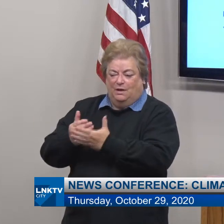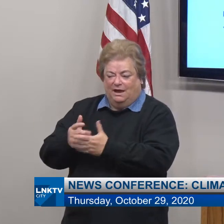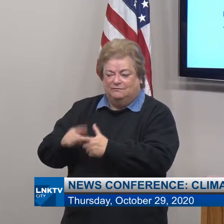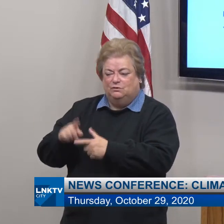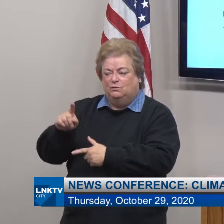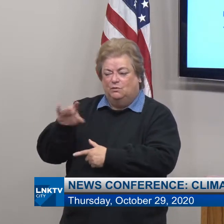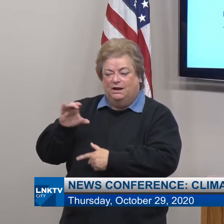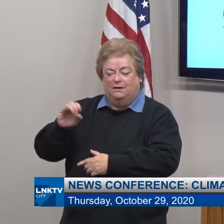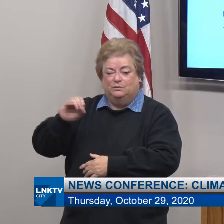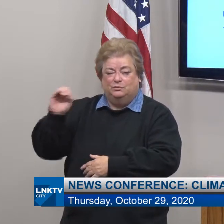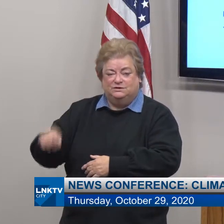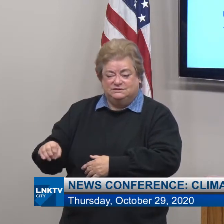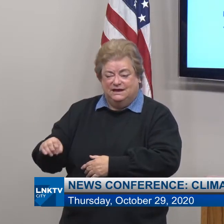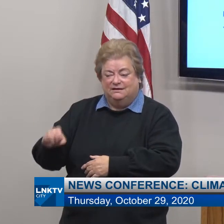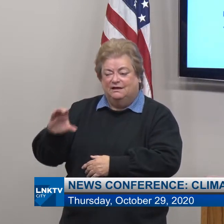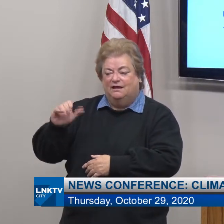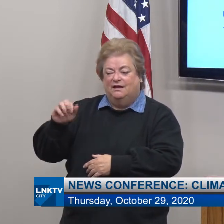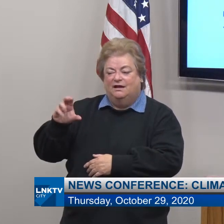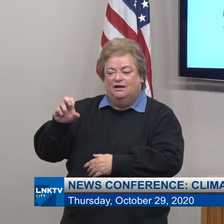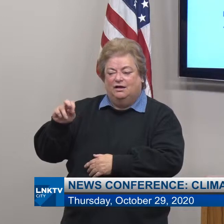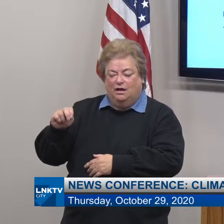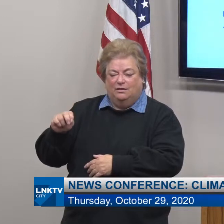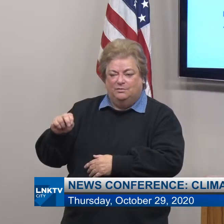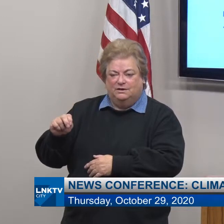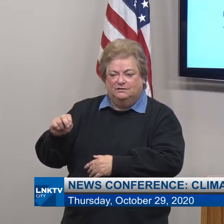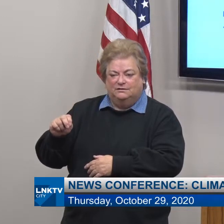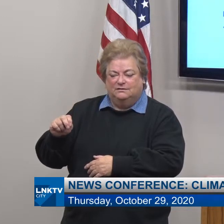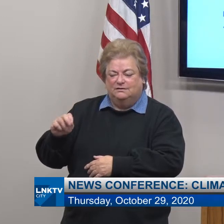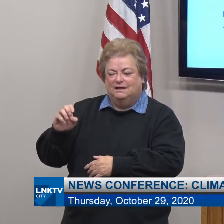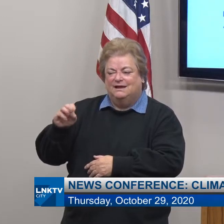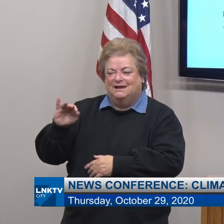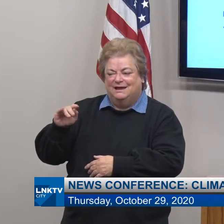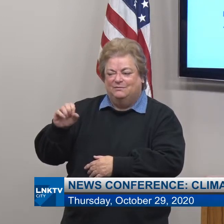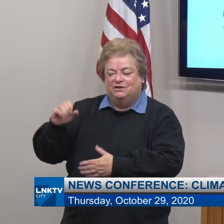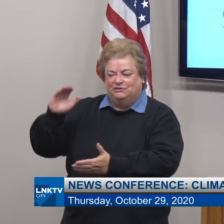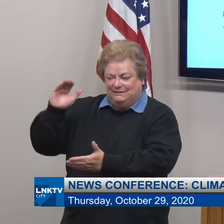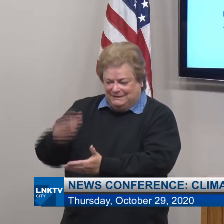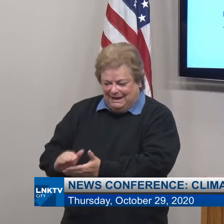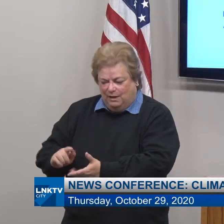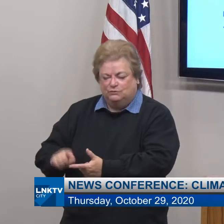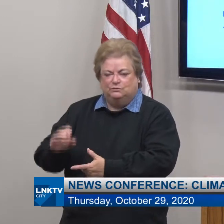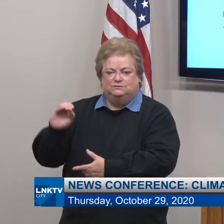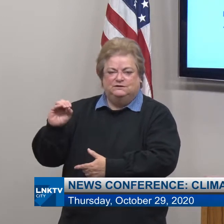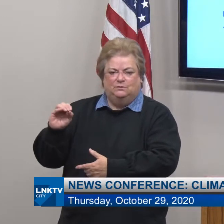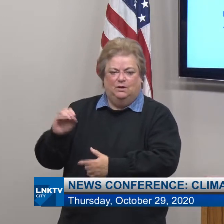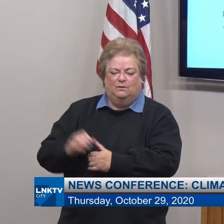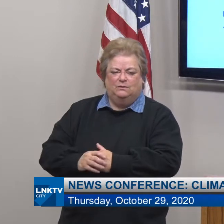100% carbon, get emissions actually down to zero when